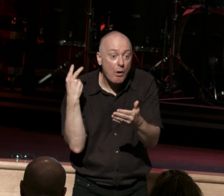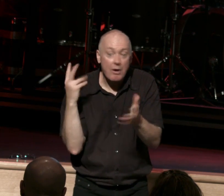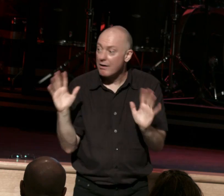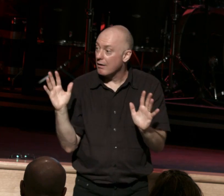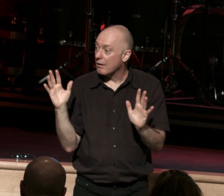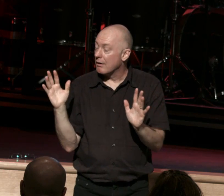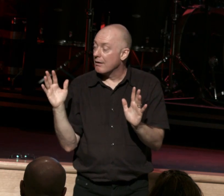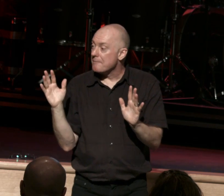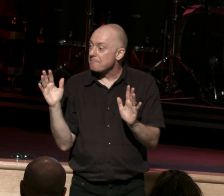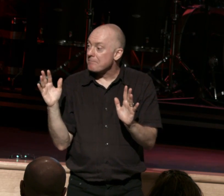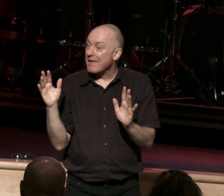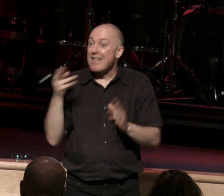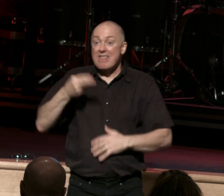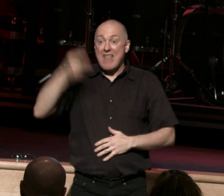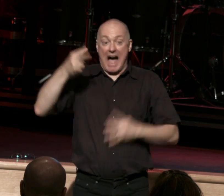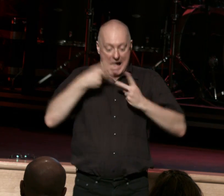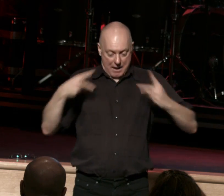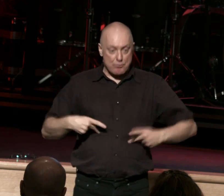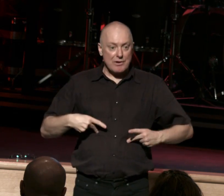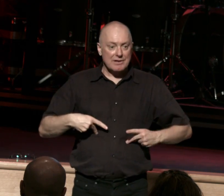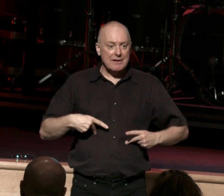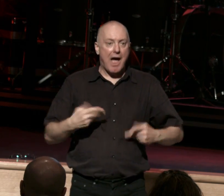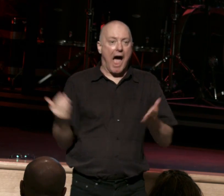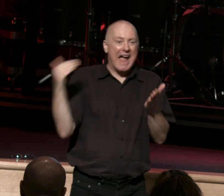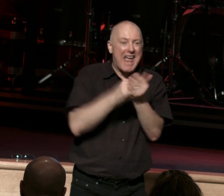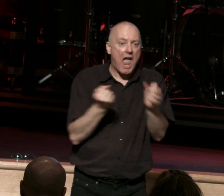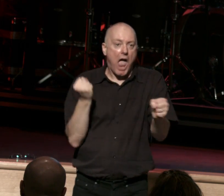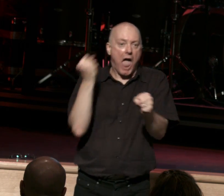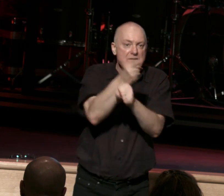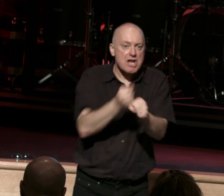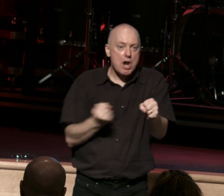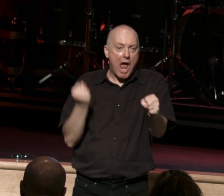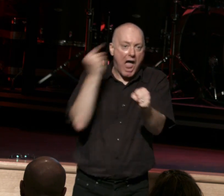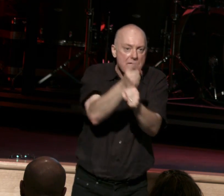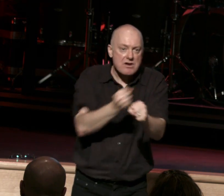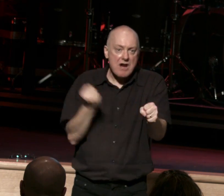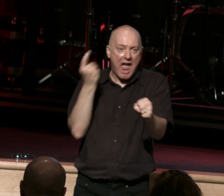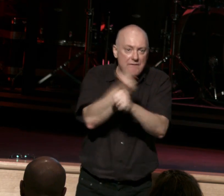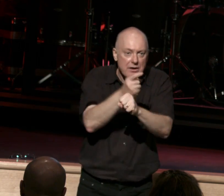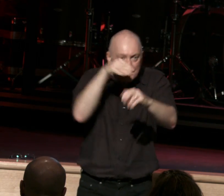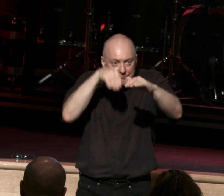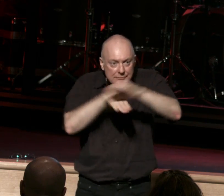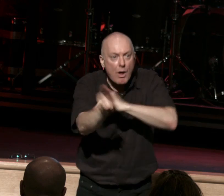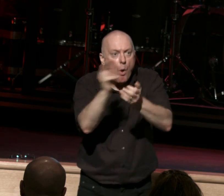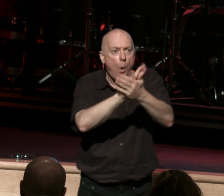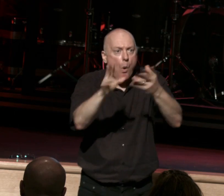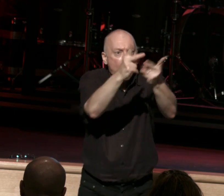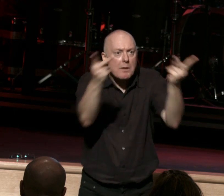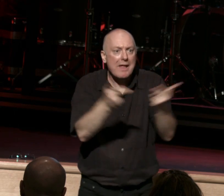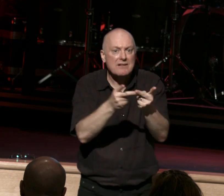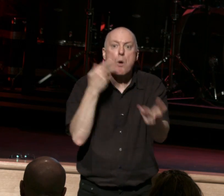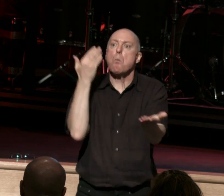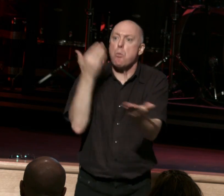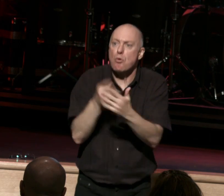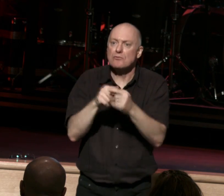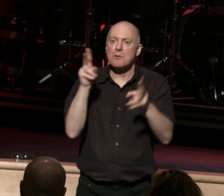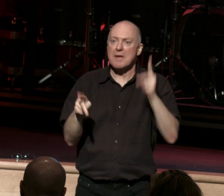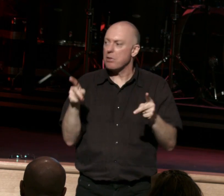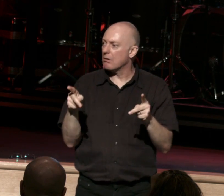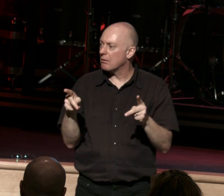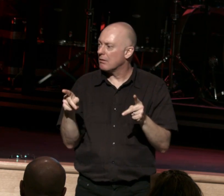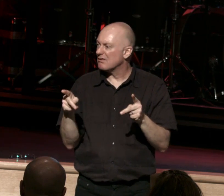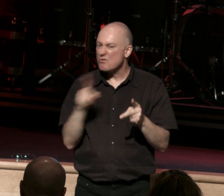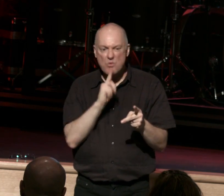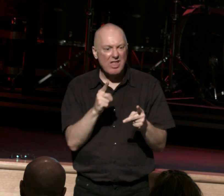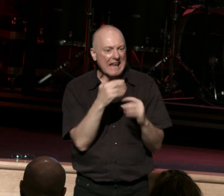weeks ago. The very fact that the high priest had to keep going through the Day of Atonement was showing them and proving to the people just